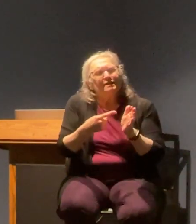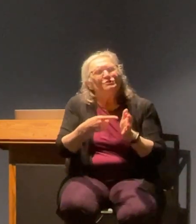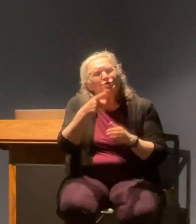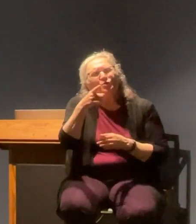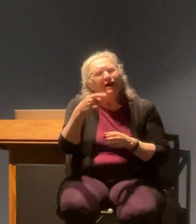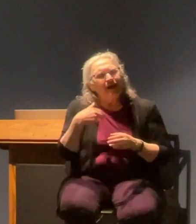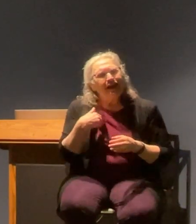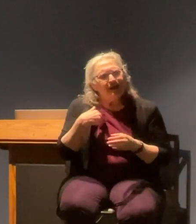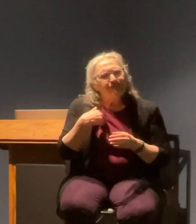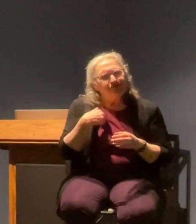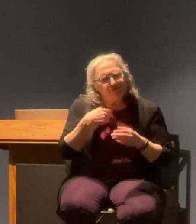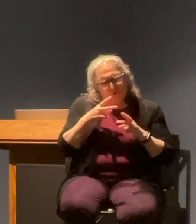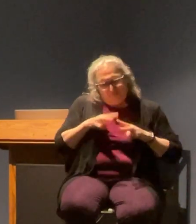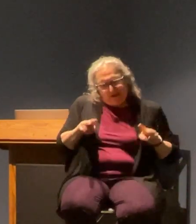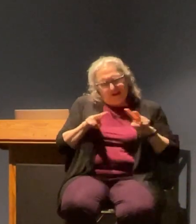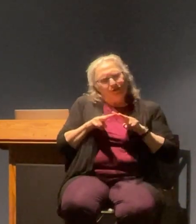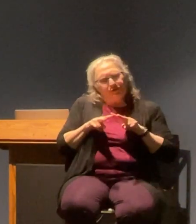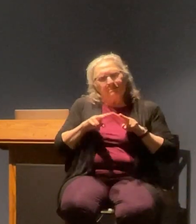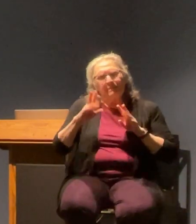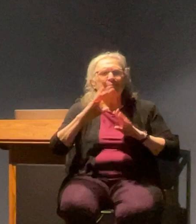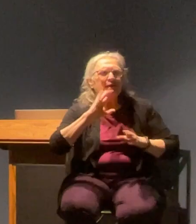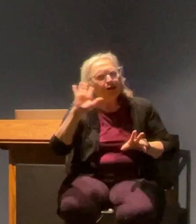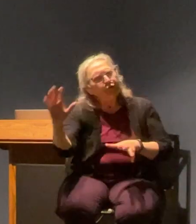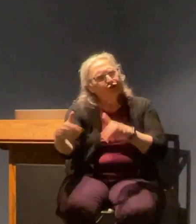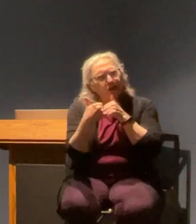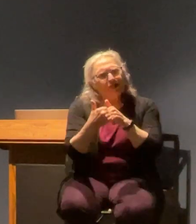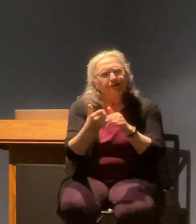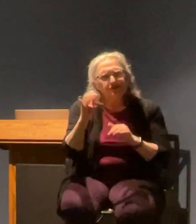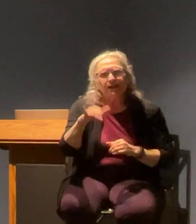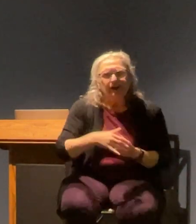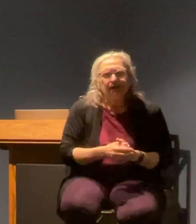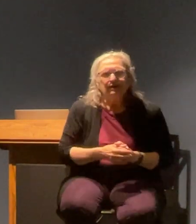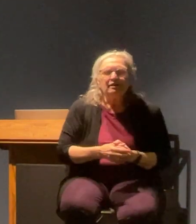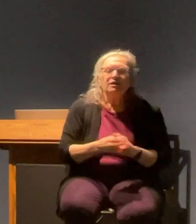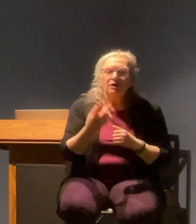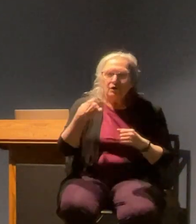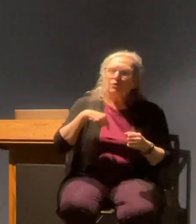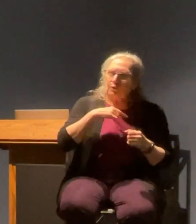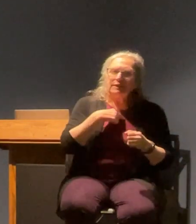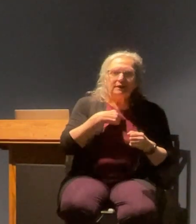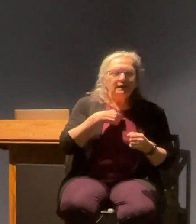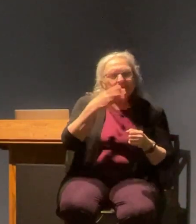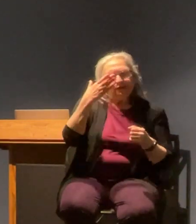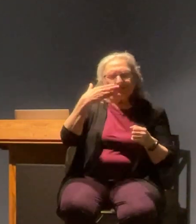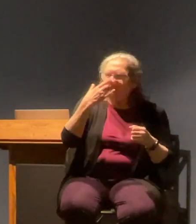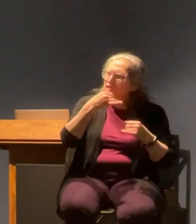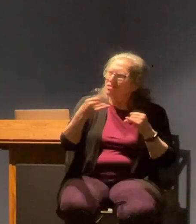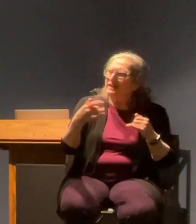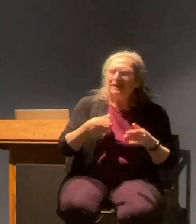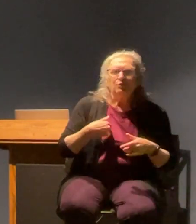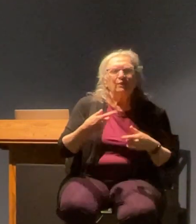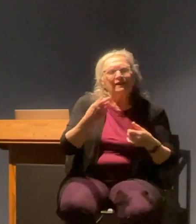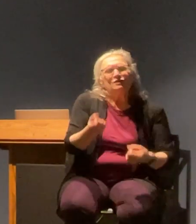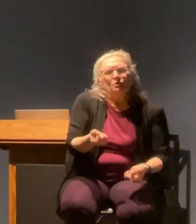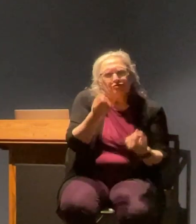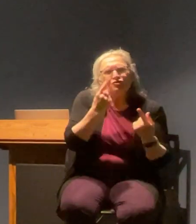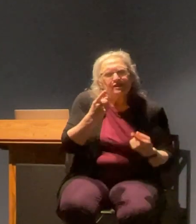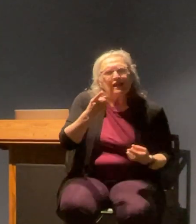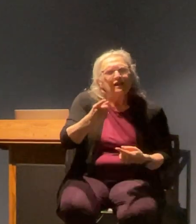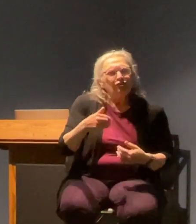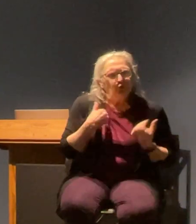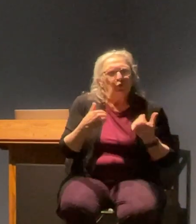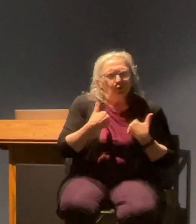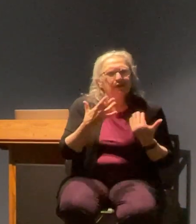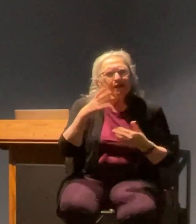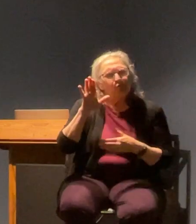might have to challenge that. So being culturally relevant requires us as credible messengers on the front line to understand the youth and their current experiences. When we